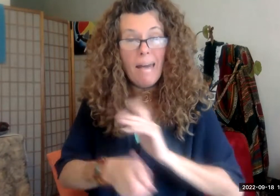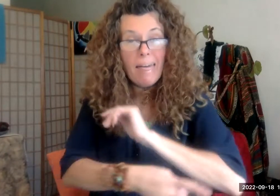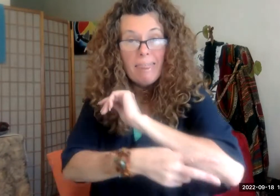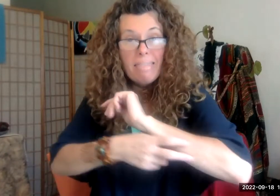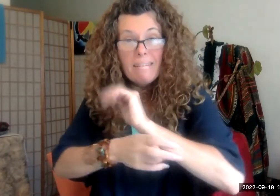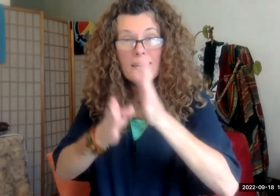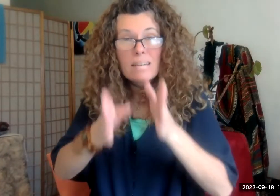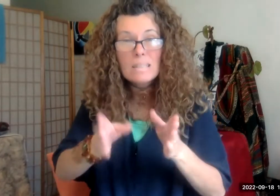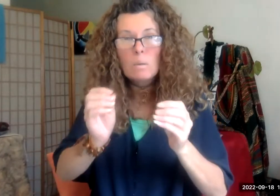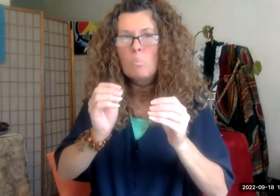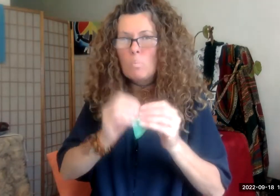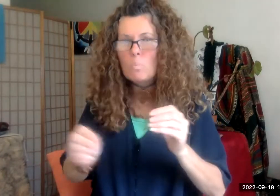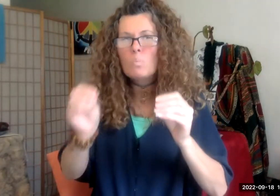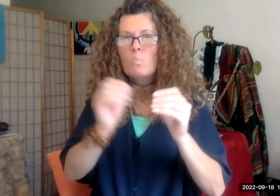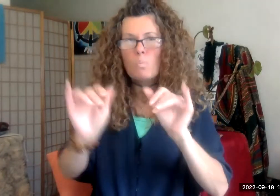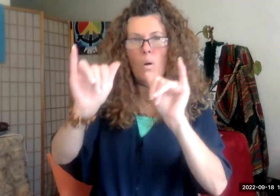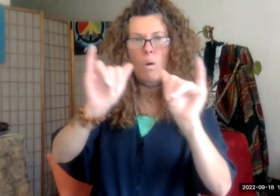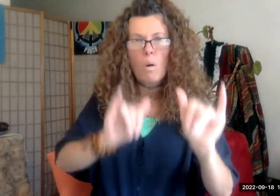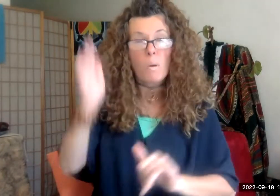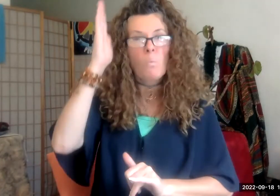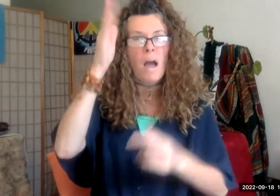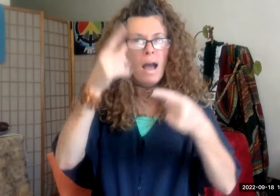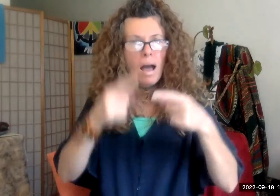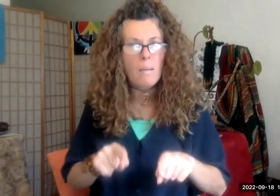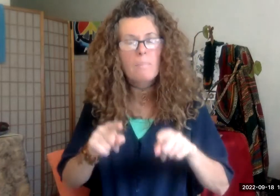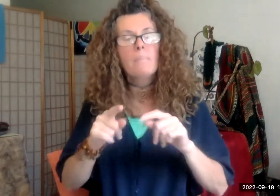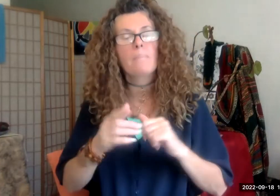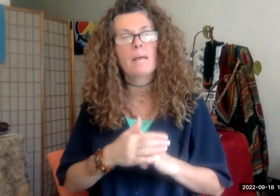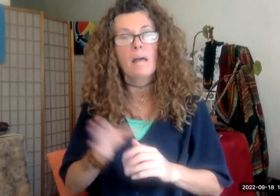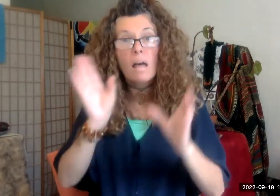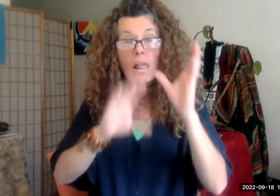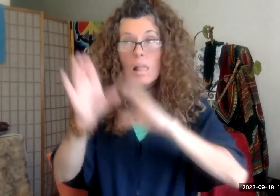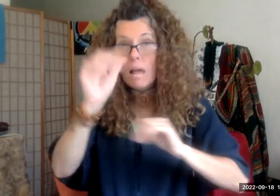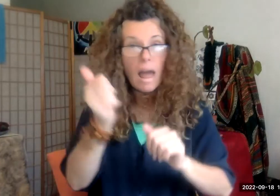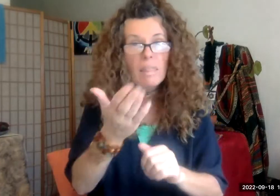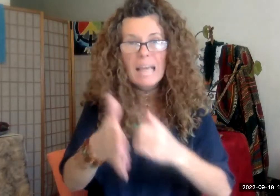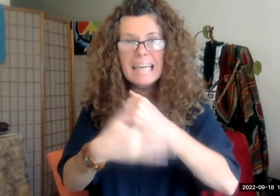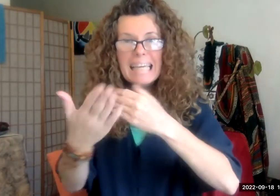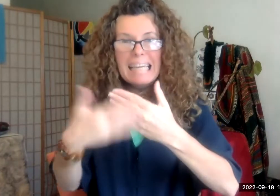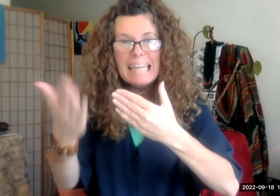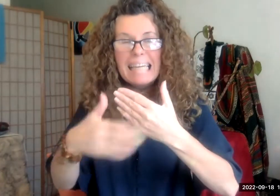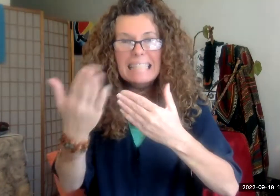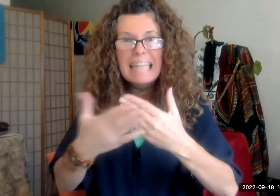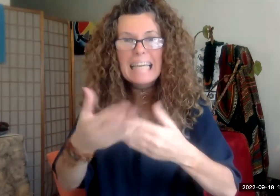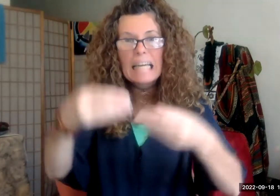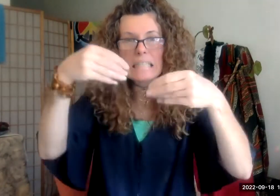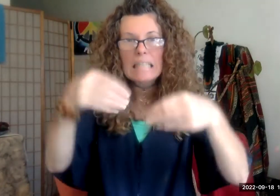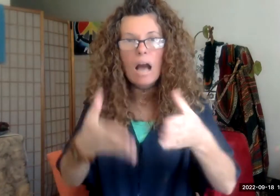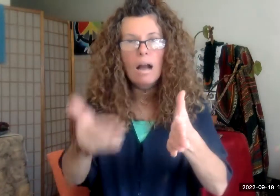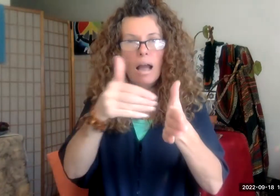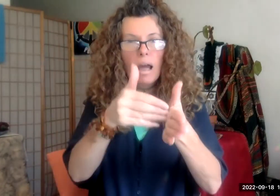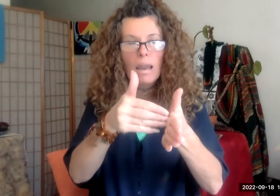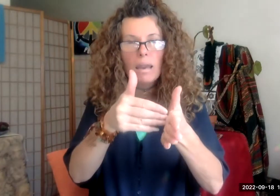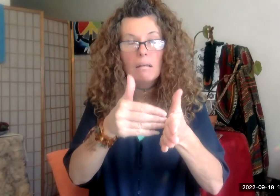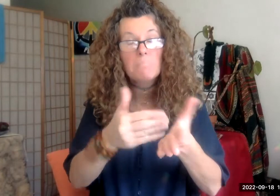and more prevalent in society. And of course, they're looking for anything that they can easily resell, even if they